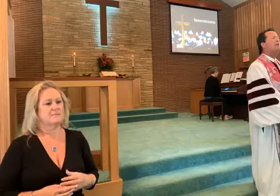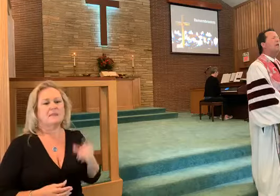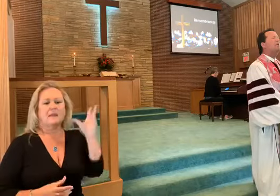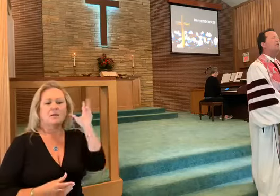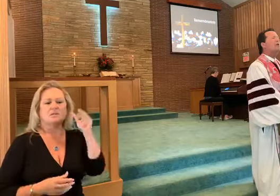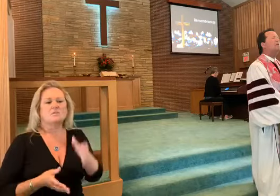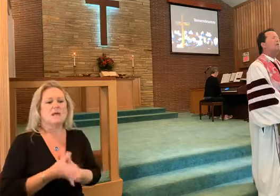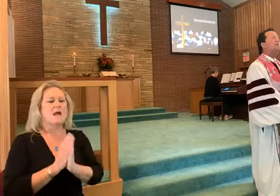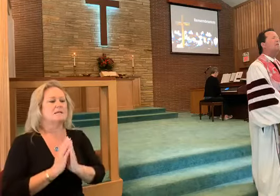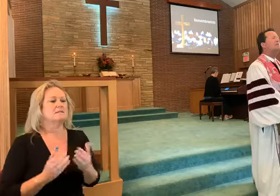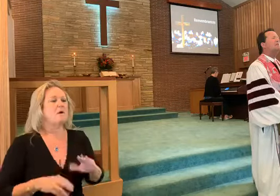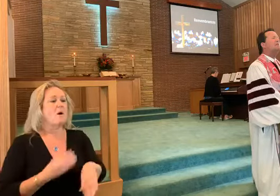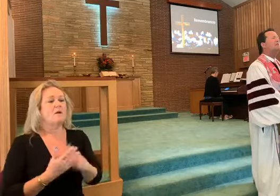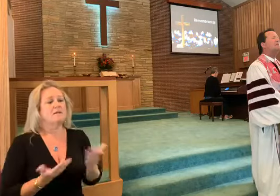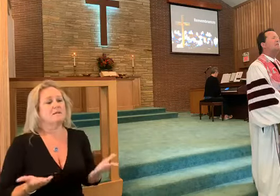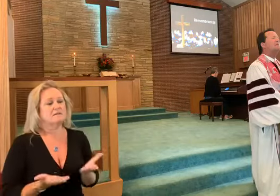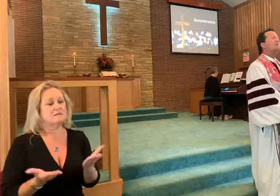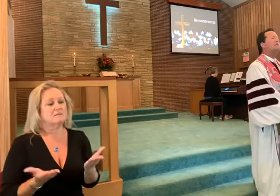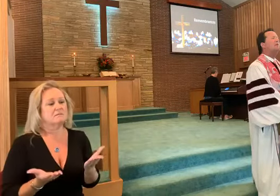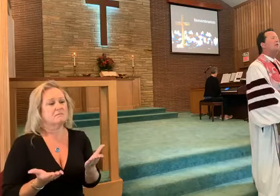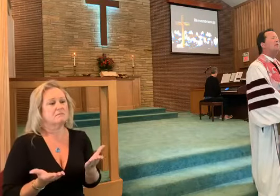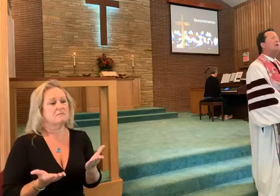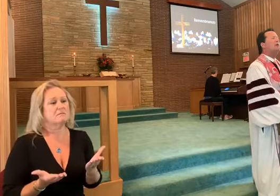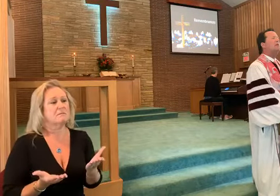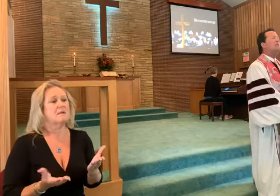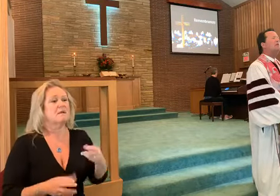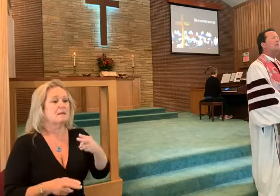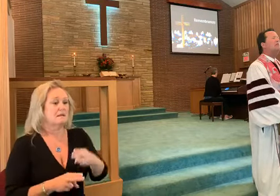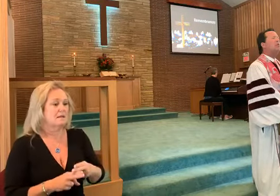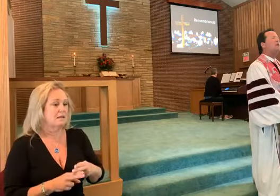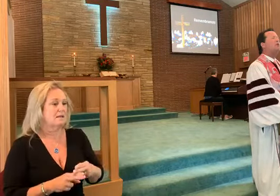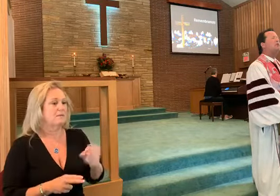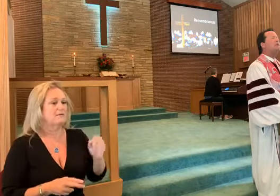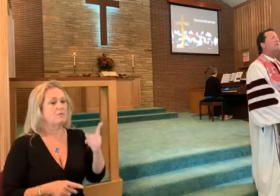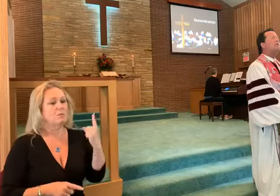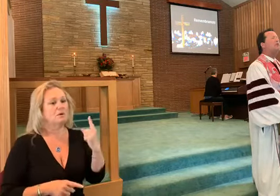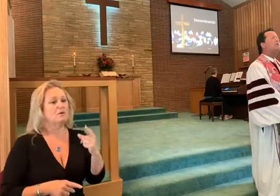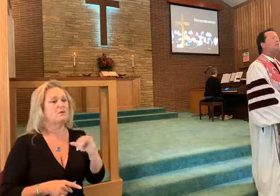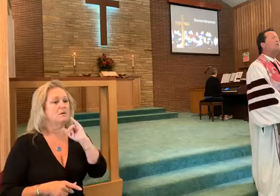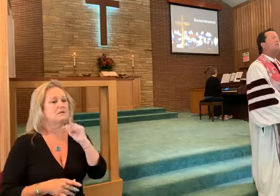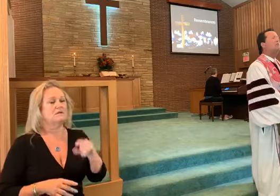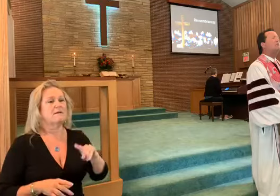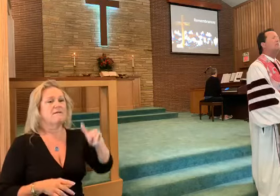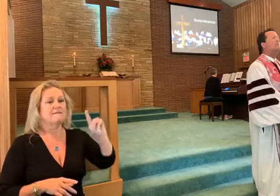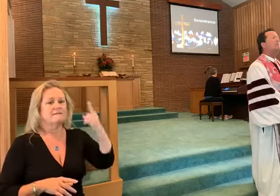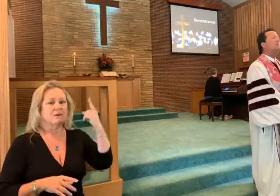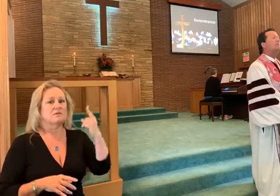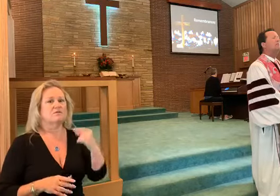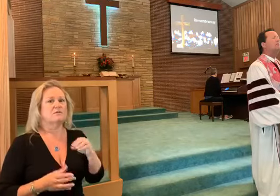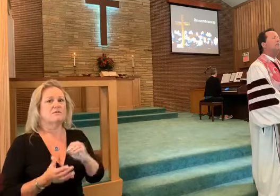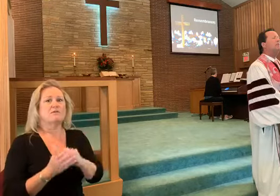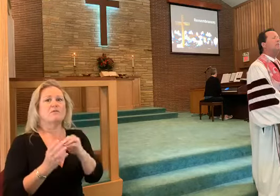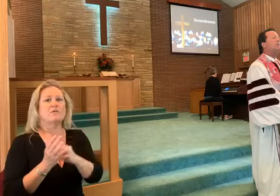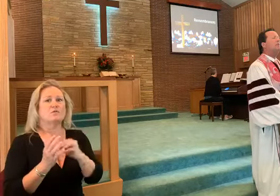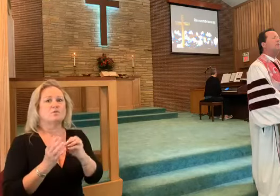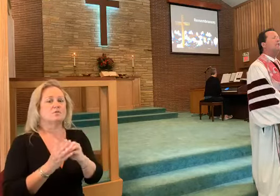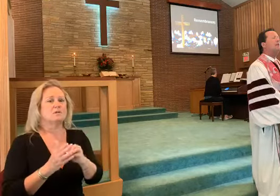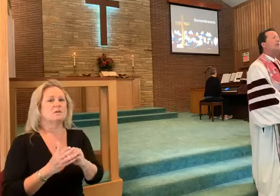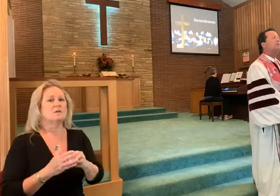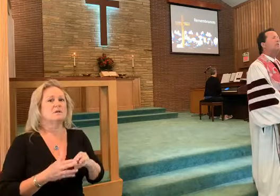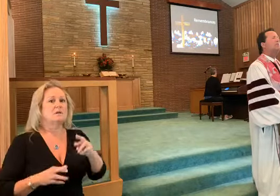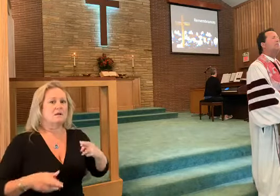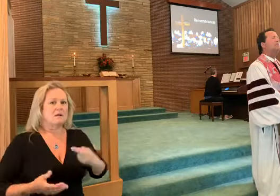Hear us as we ask all this in the name of the one who is the first fruits of